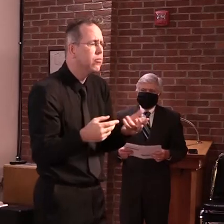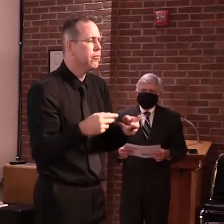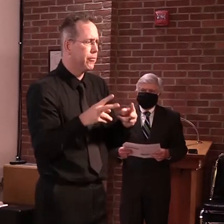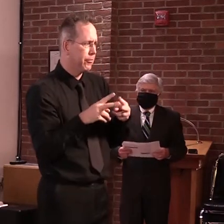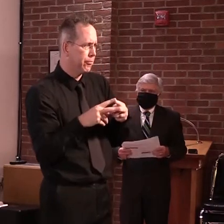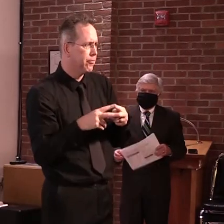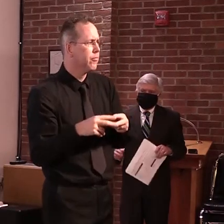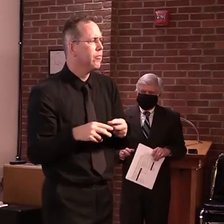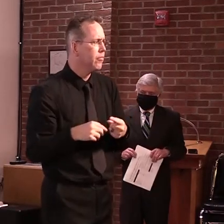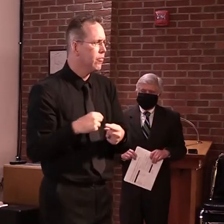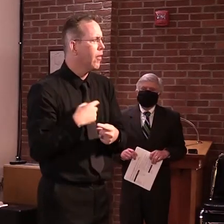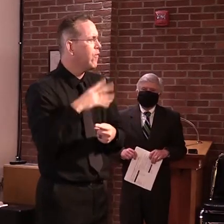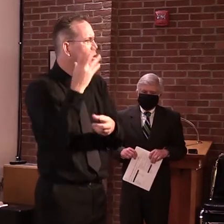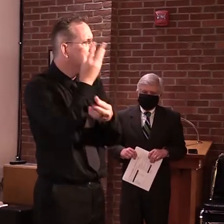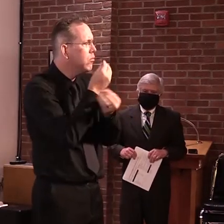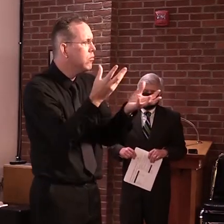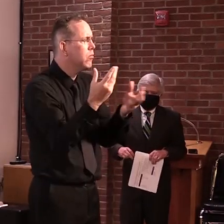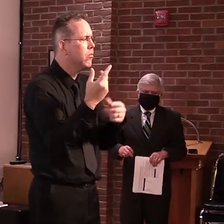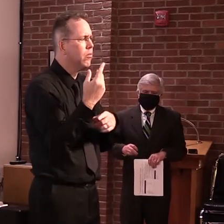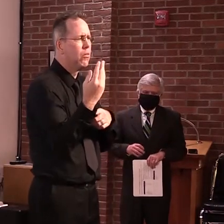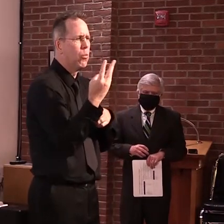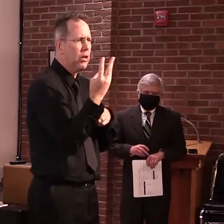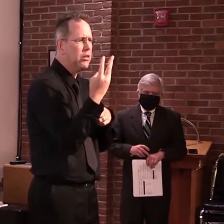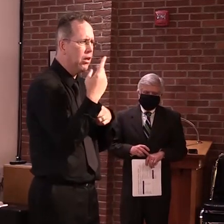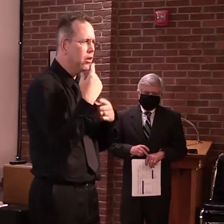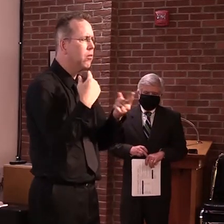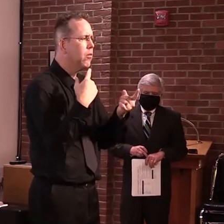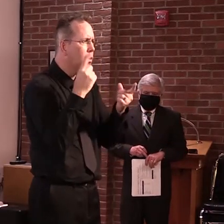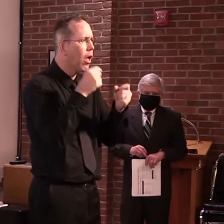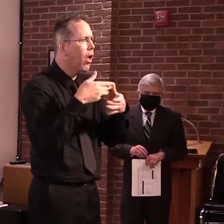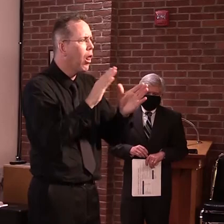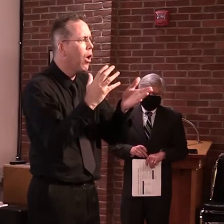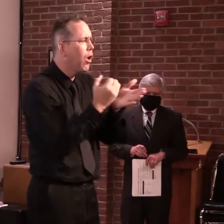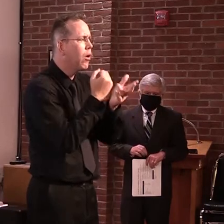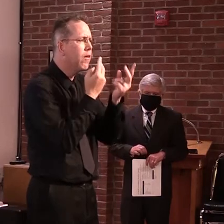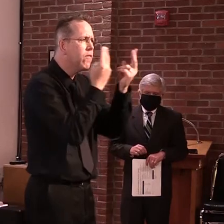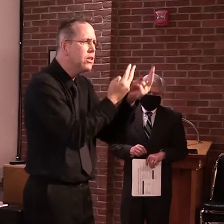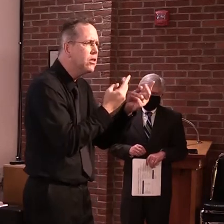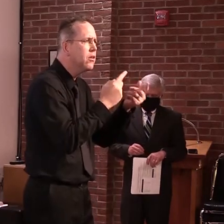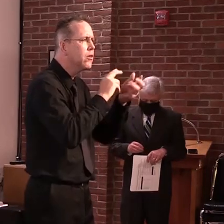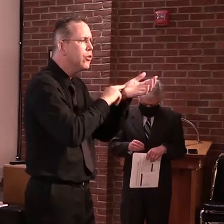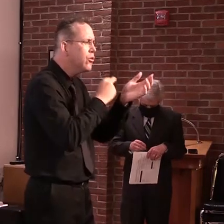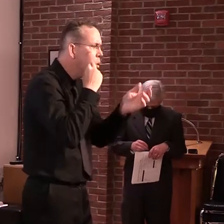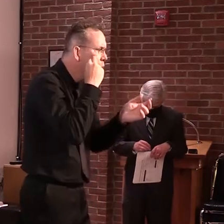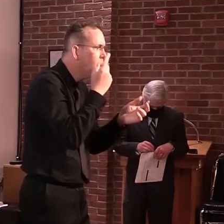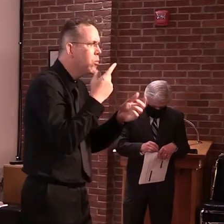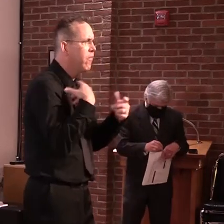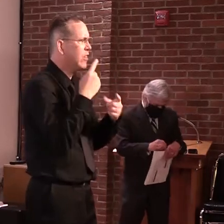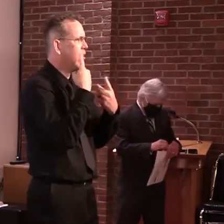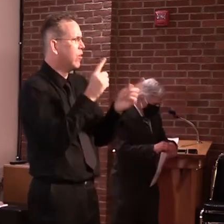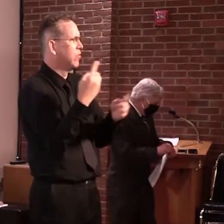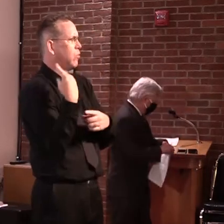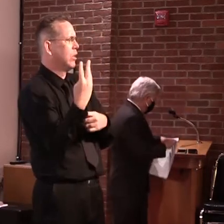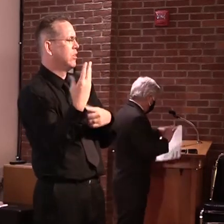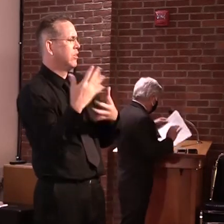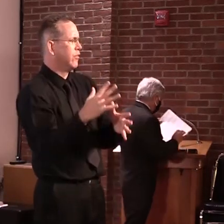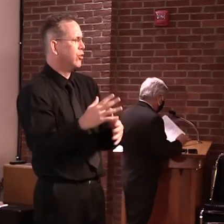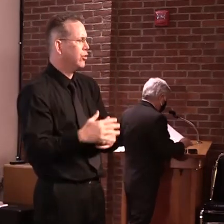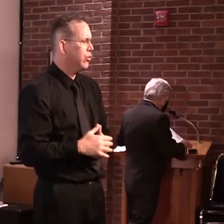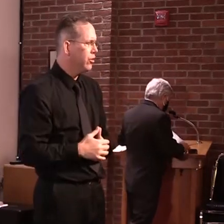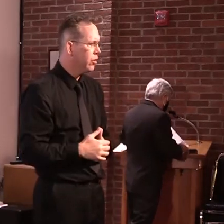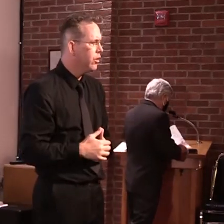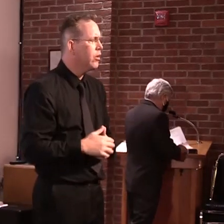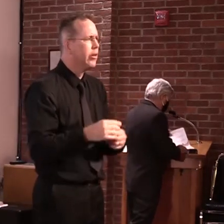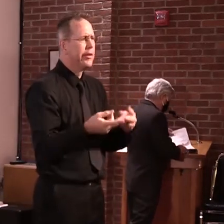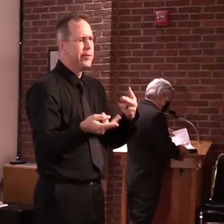long-term care facilities and hospitals. In terms of the money, I just want to make sure that I